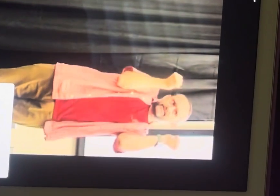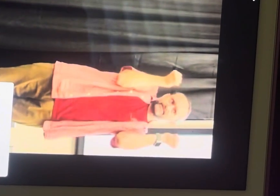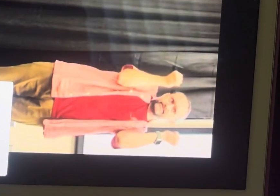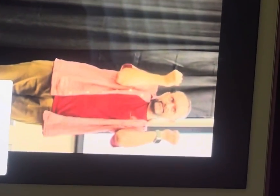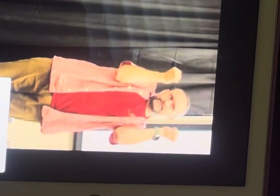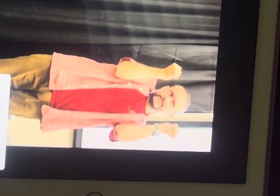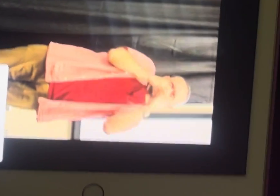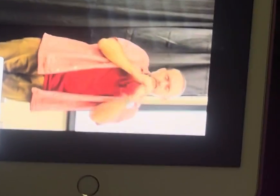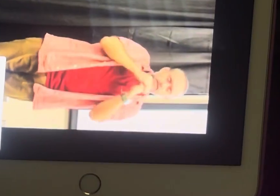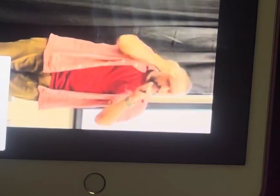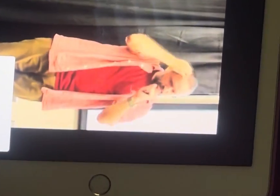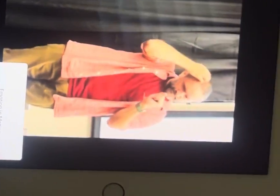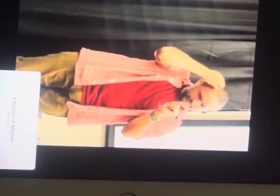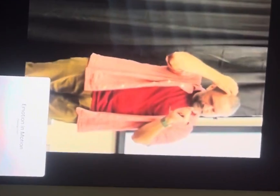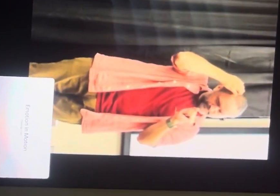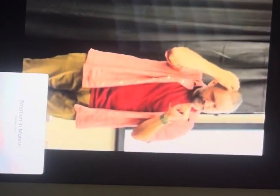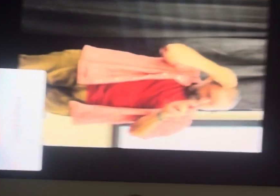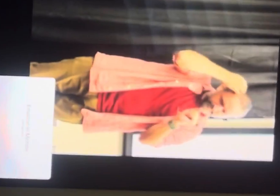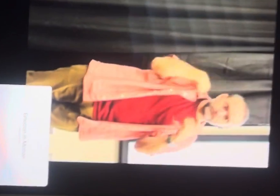One more icebreaker.